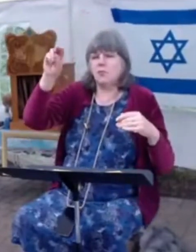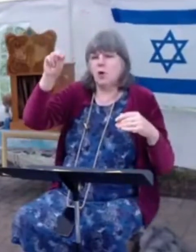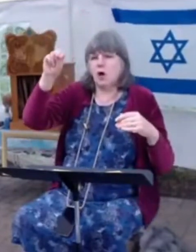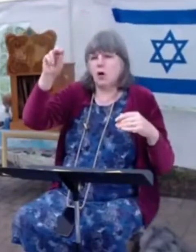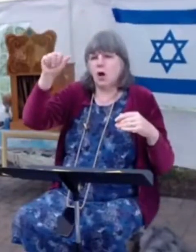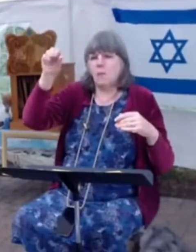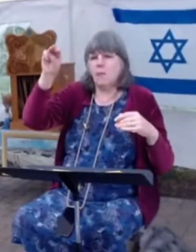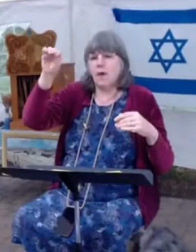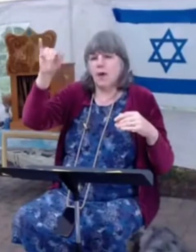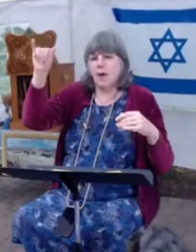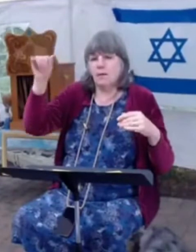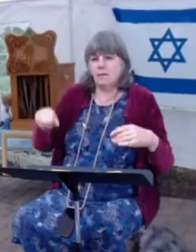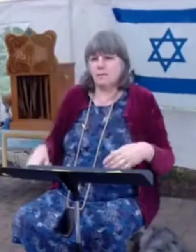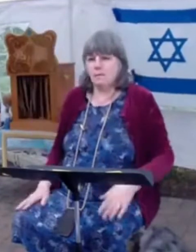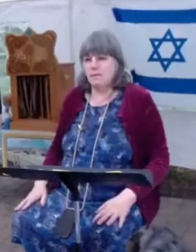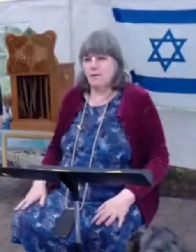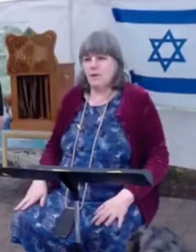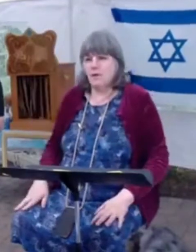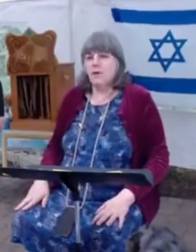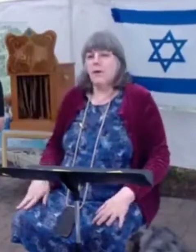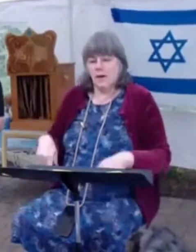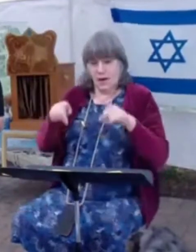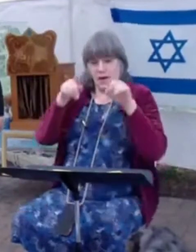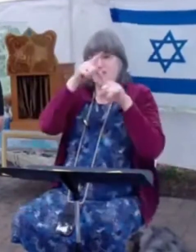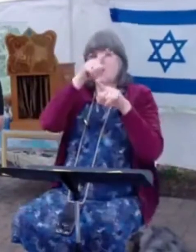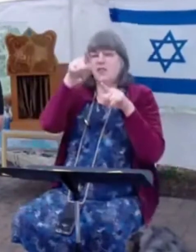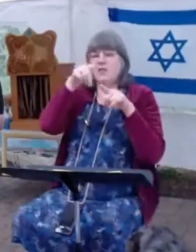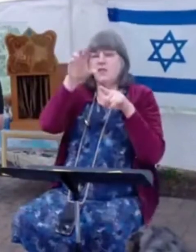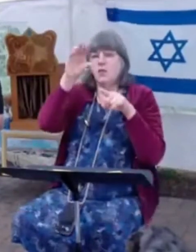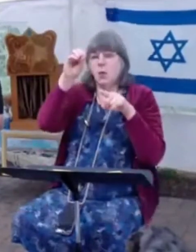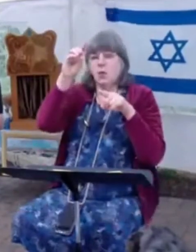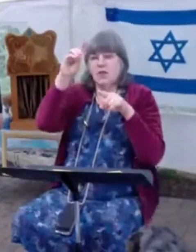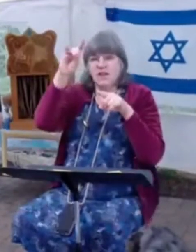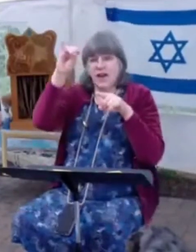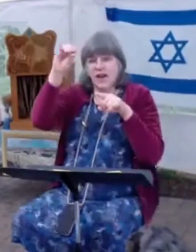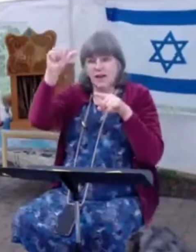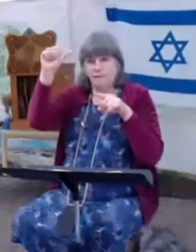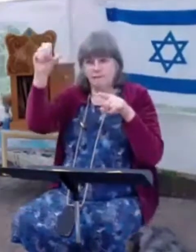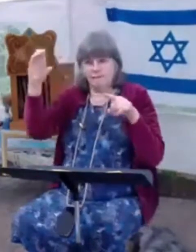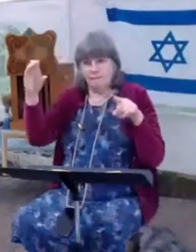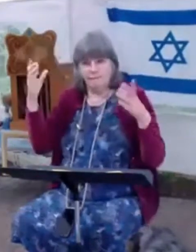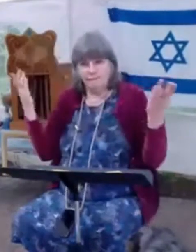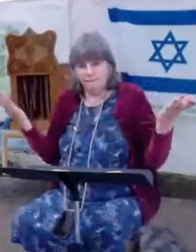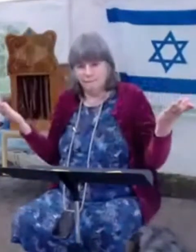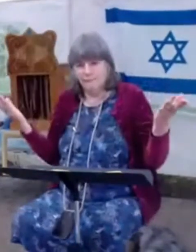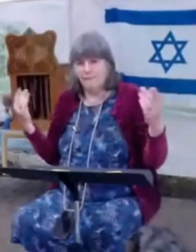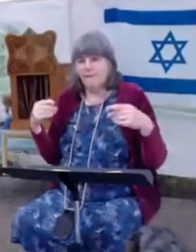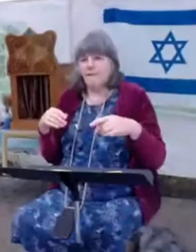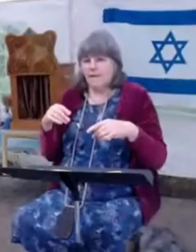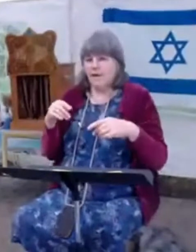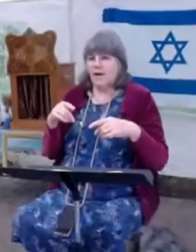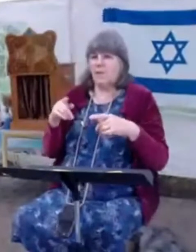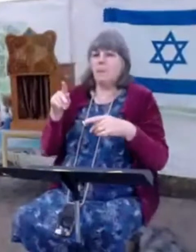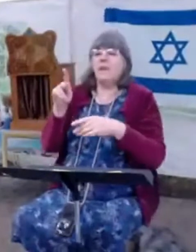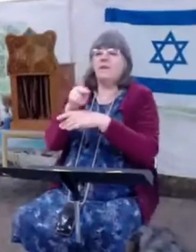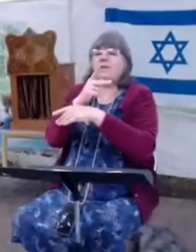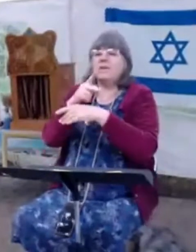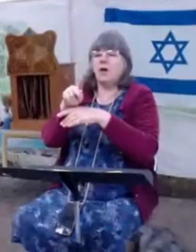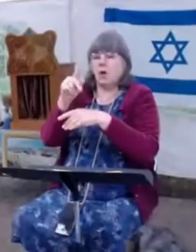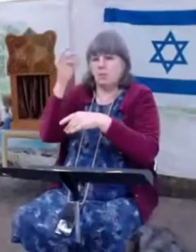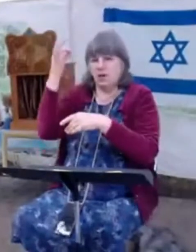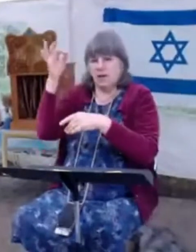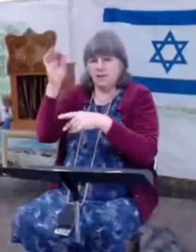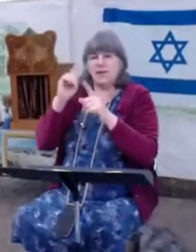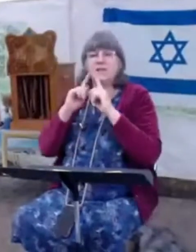Zodiac. The 12 constellations around the... And the Psalm 19 talks a lot about